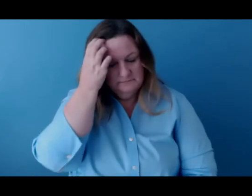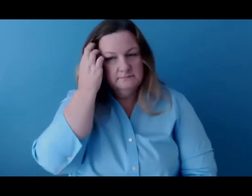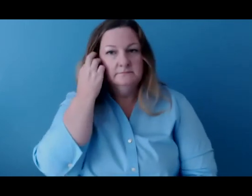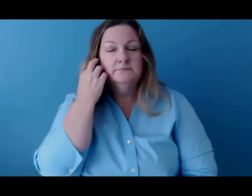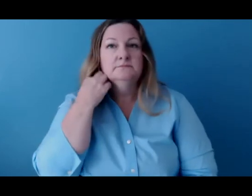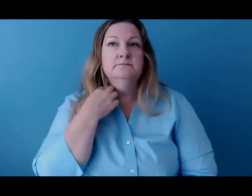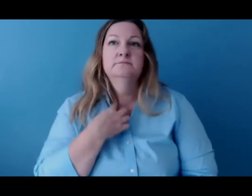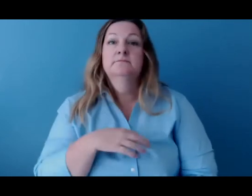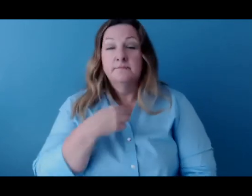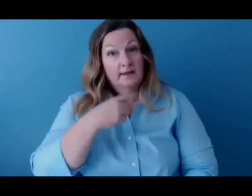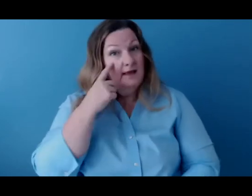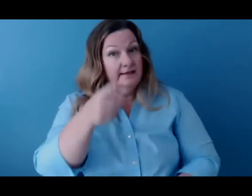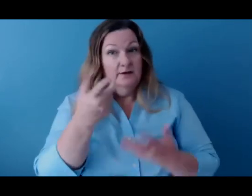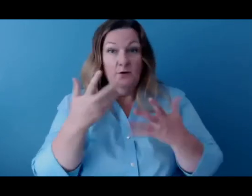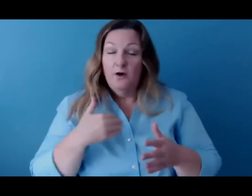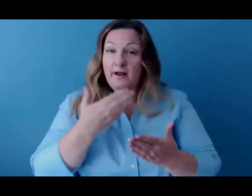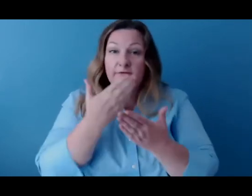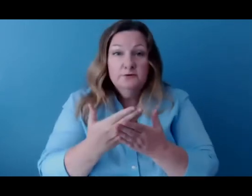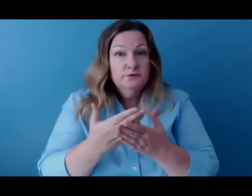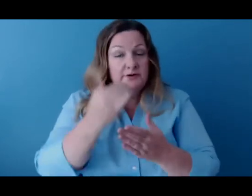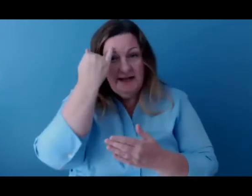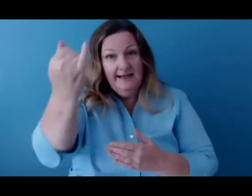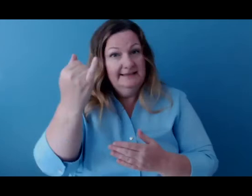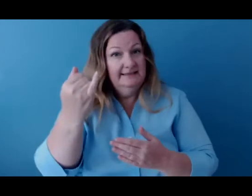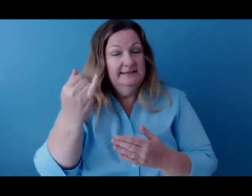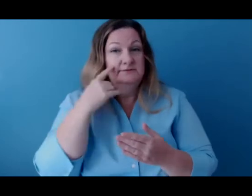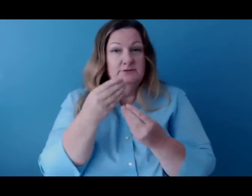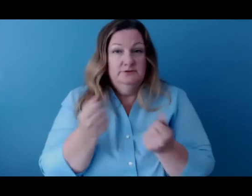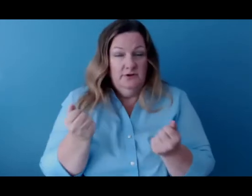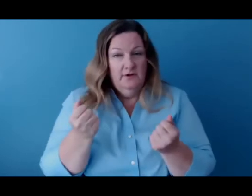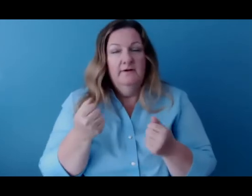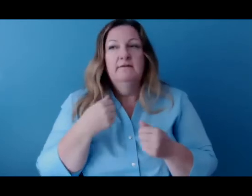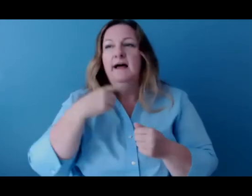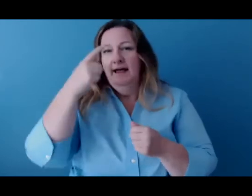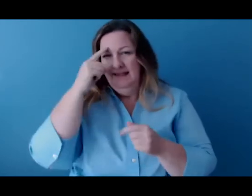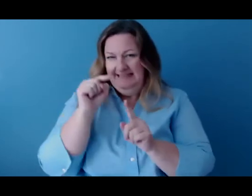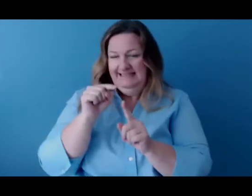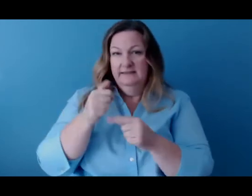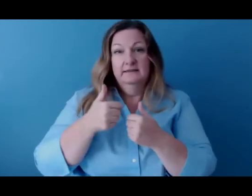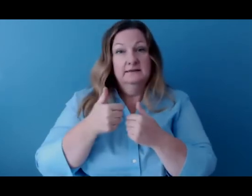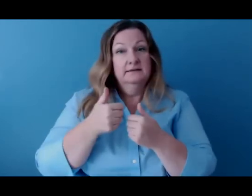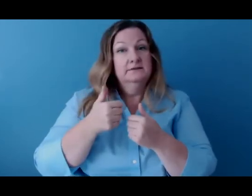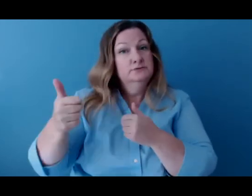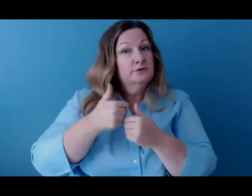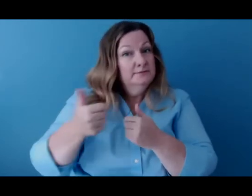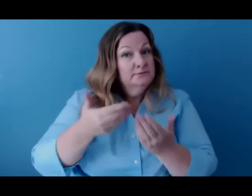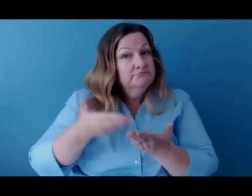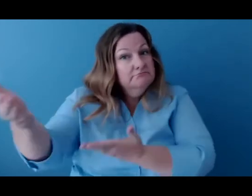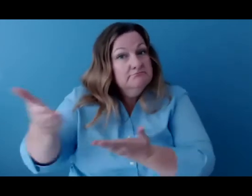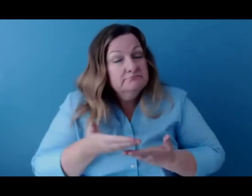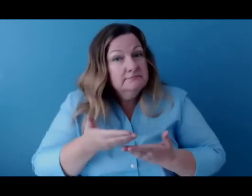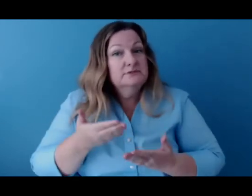a lot of the solutions in place. It's making sure, I would almost say the transportation is a key piece in making sure that those that need to